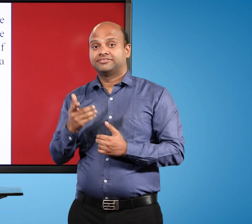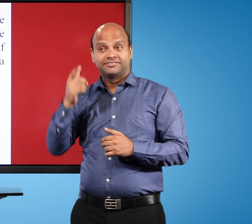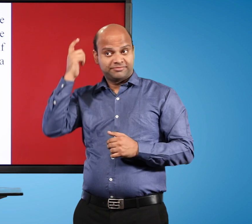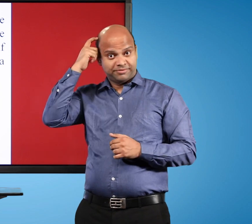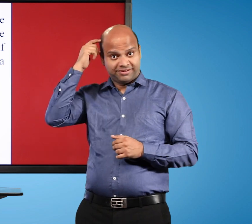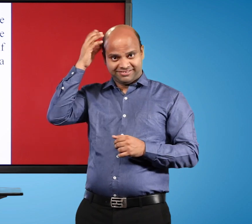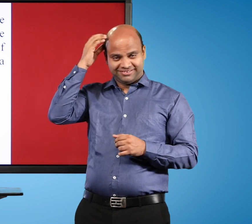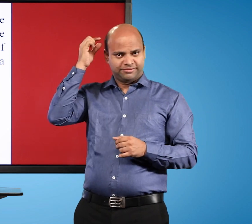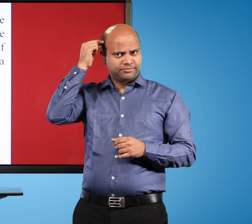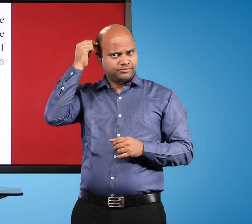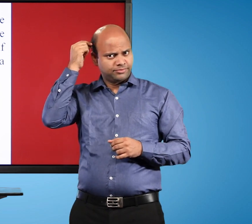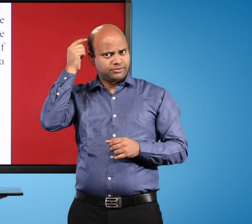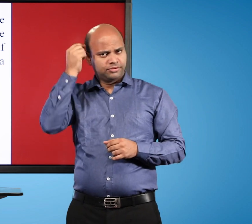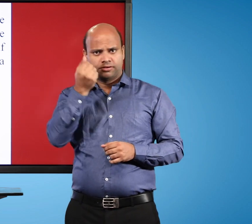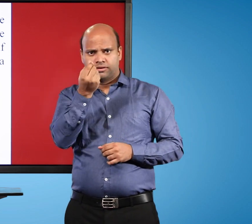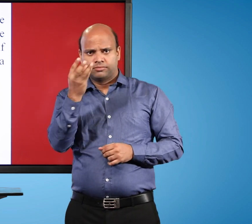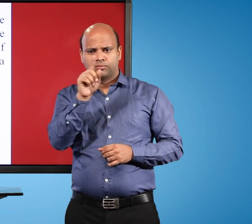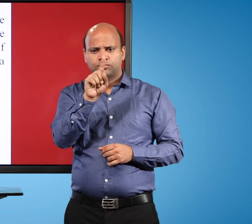or the number of hair on our heads.